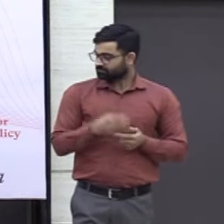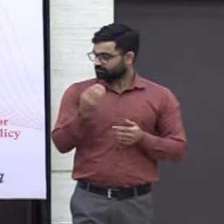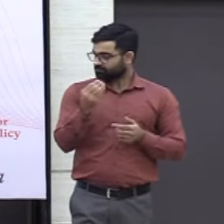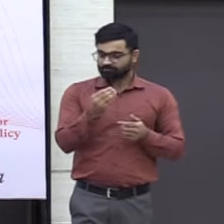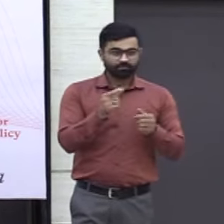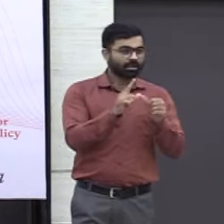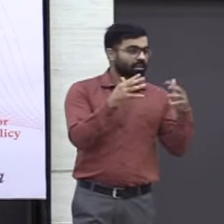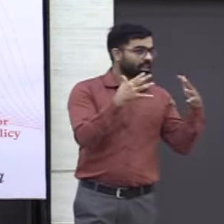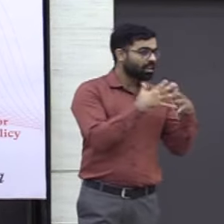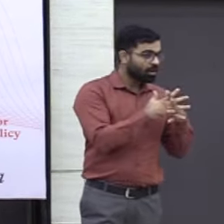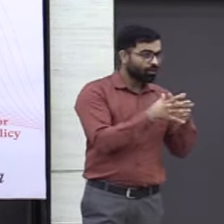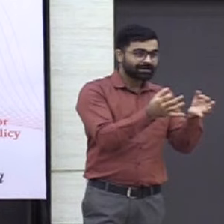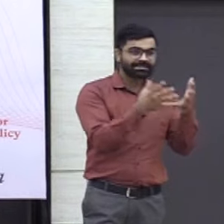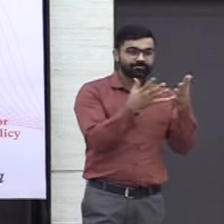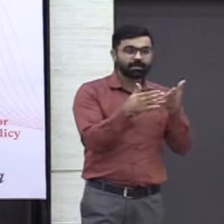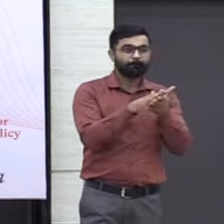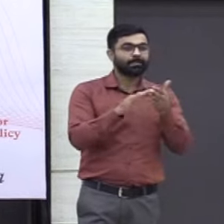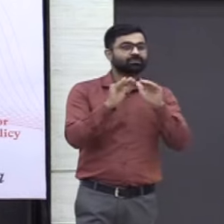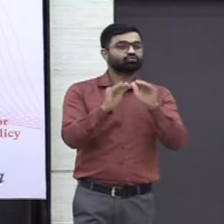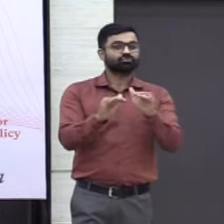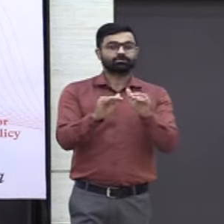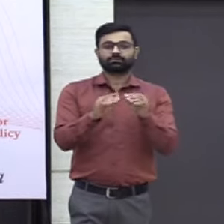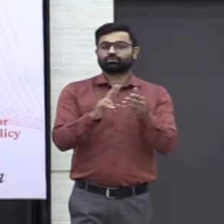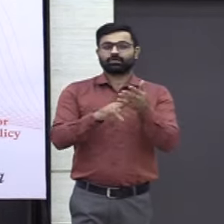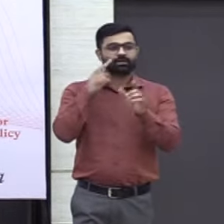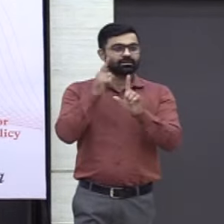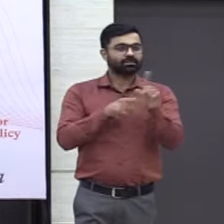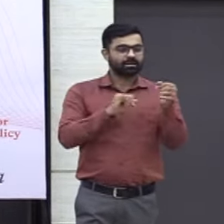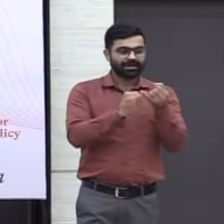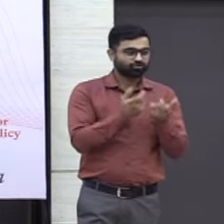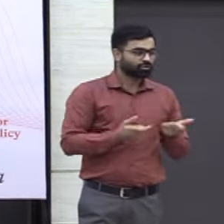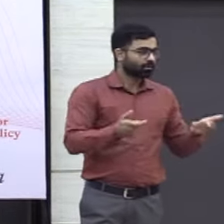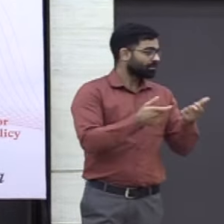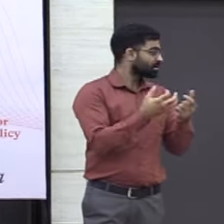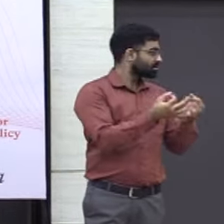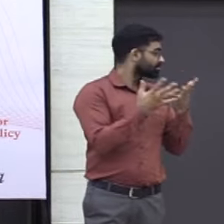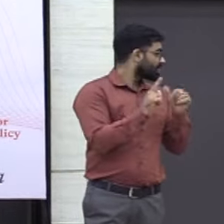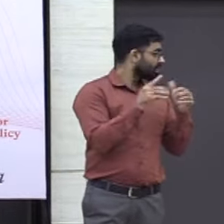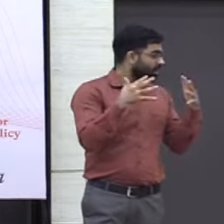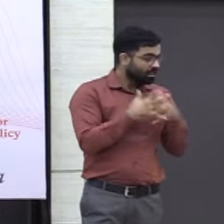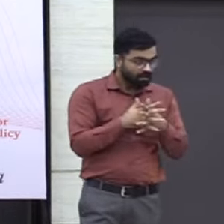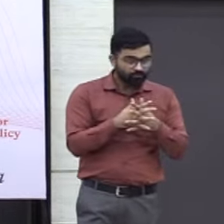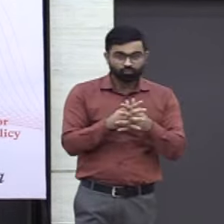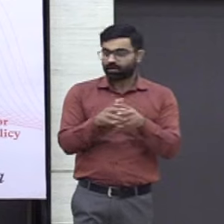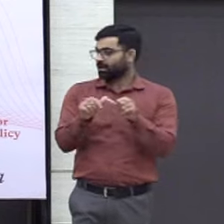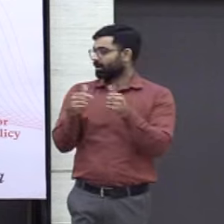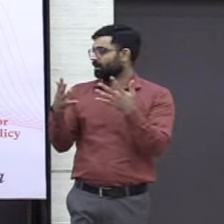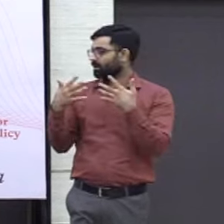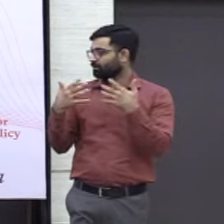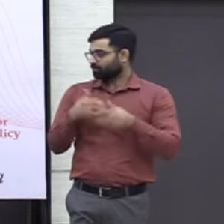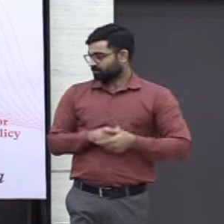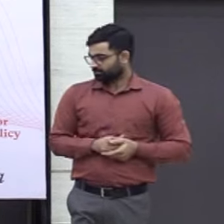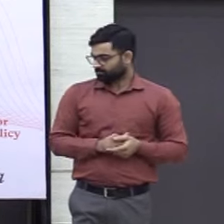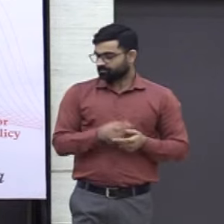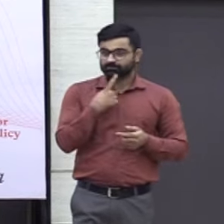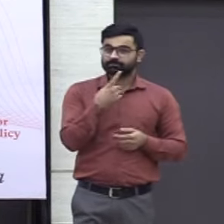of these laws, special legislations, not in Nyaya Sanhita, but some of these special laws, you have these bail condition. That's right.